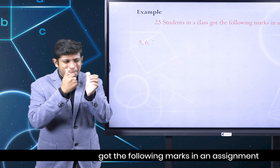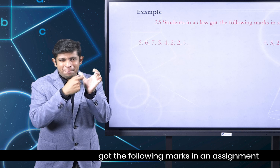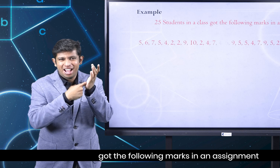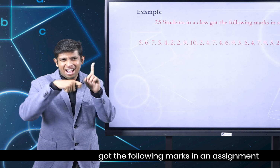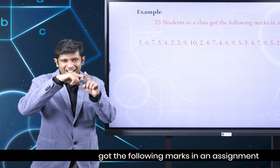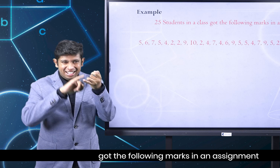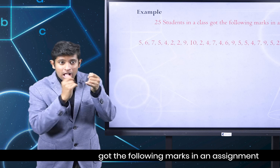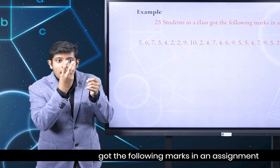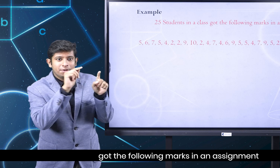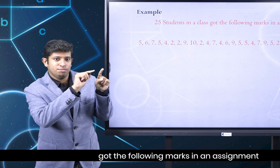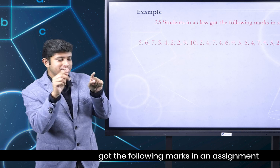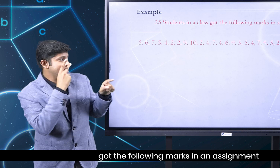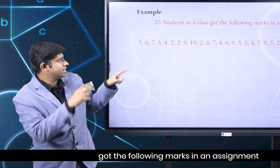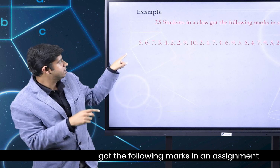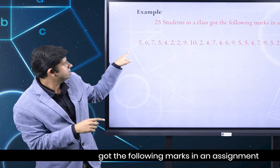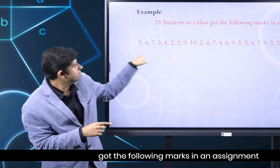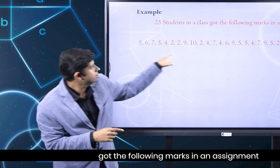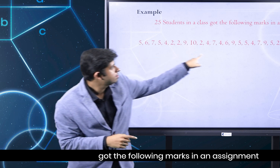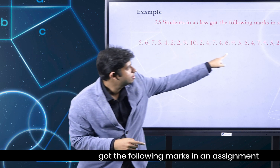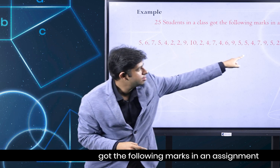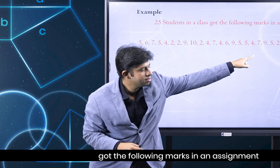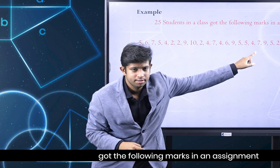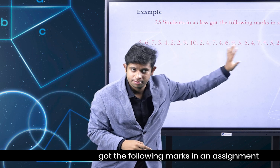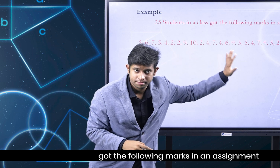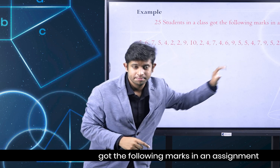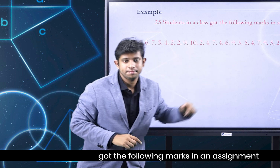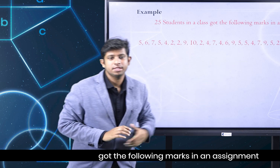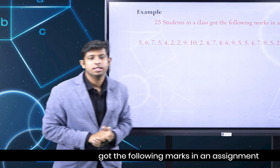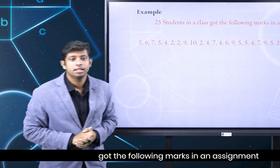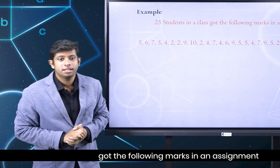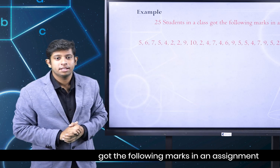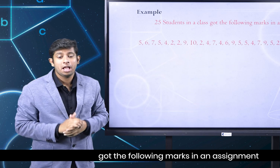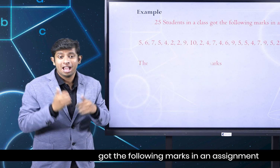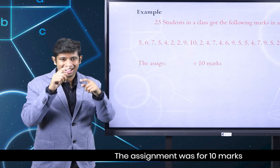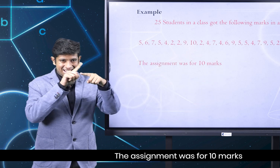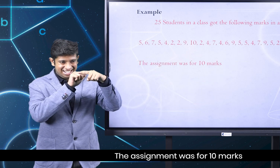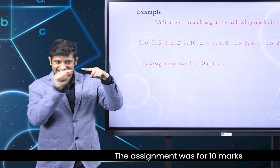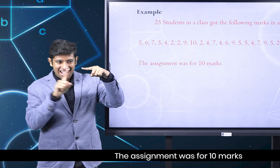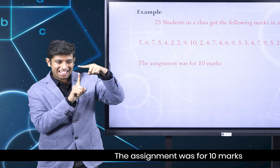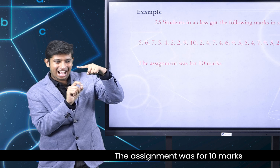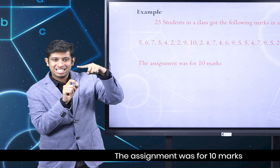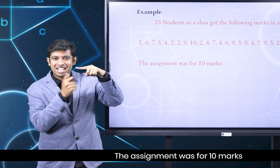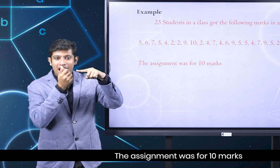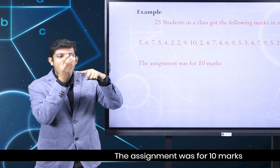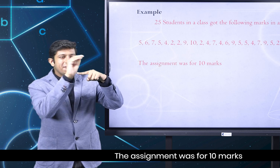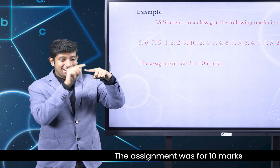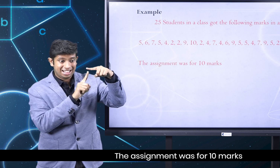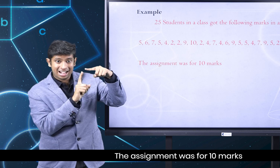assignment. The assignment was for 10 marks.